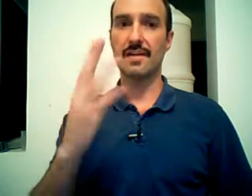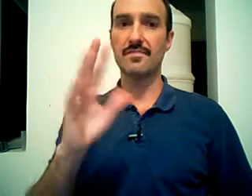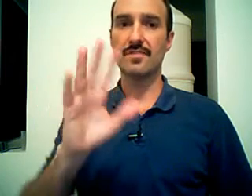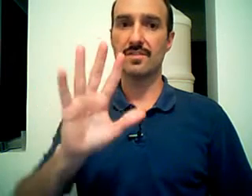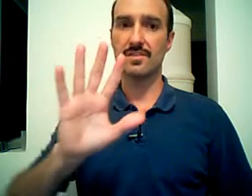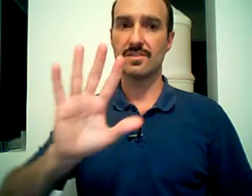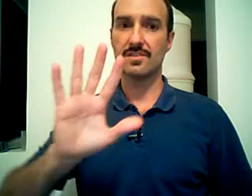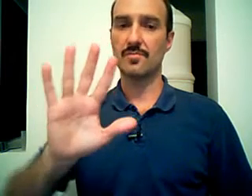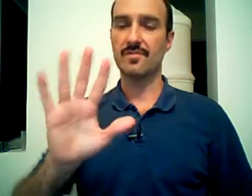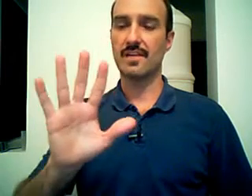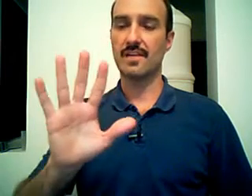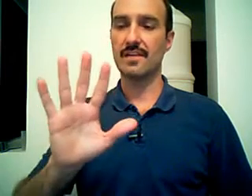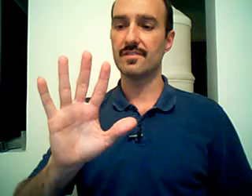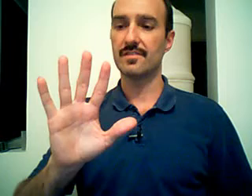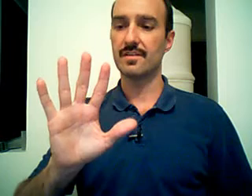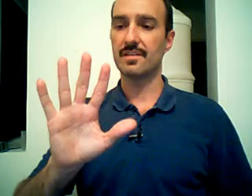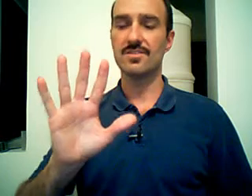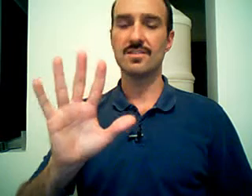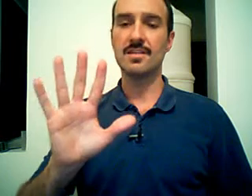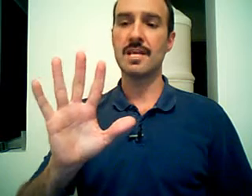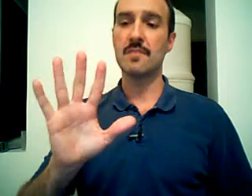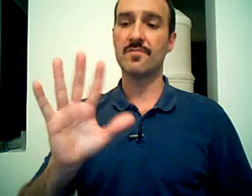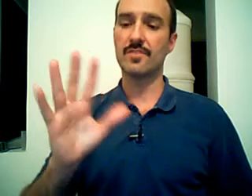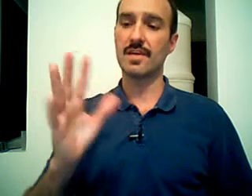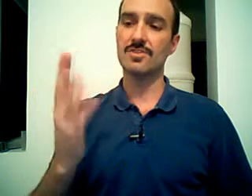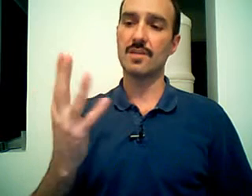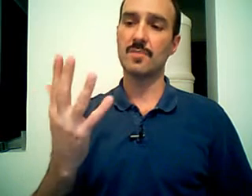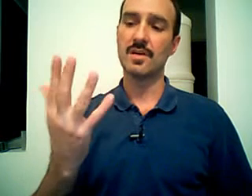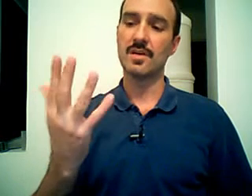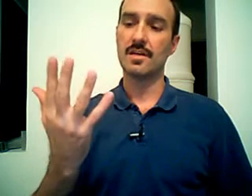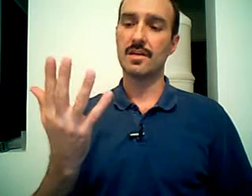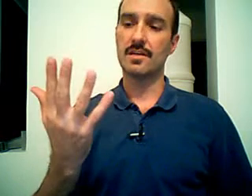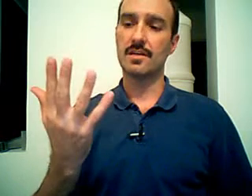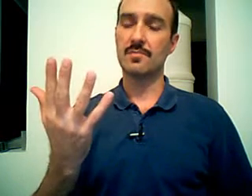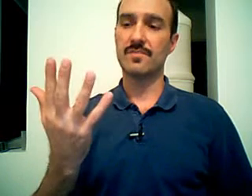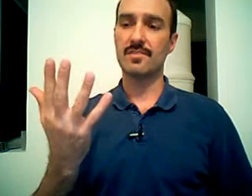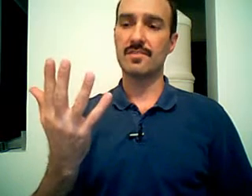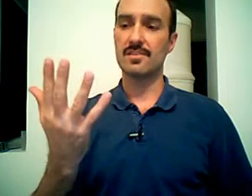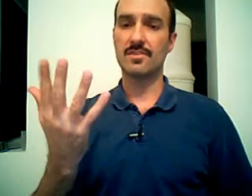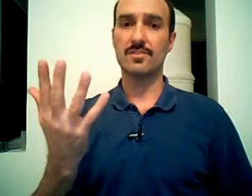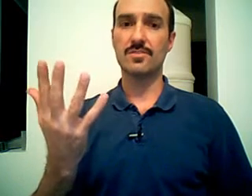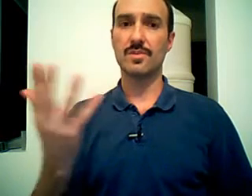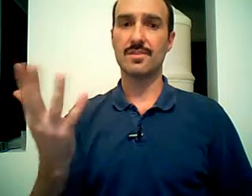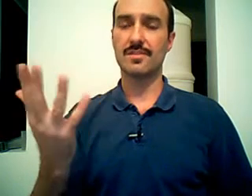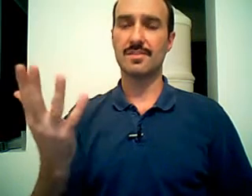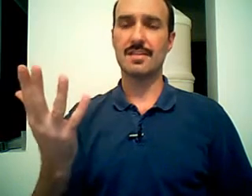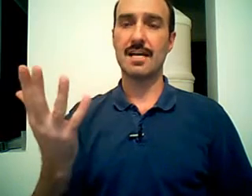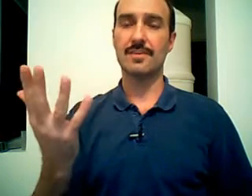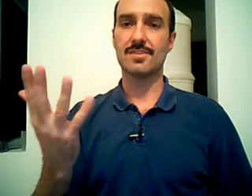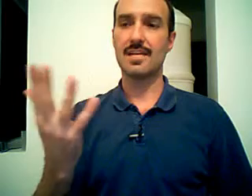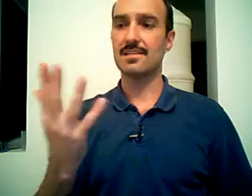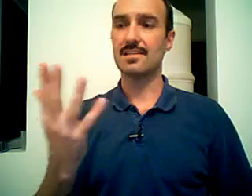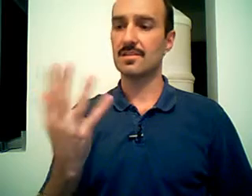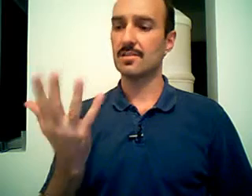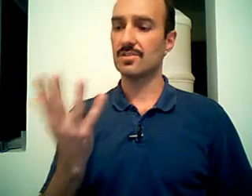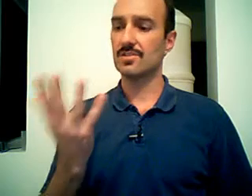5, because it's like the number 5. Again, it's just the name for the hand shape. Number 5 has nothing to do with sad or sadness. It's just the